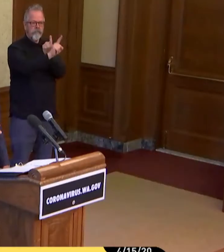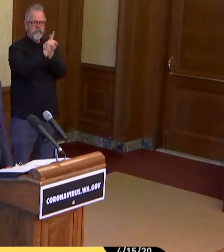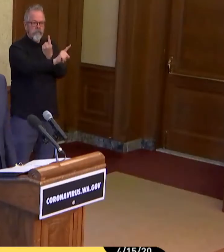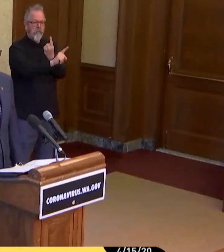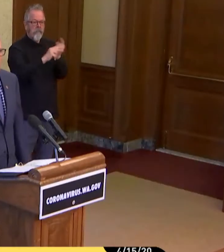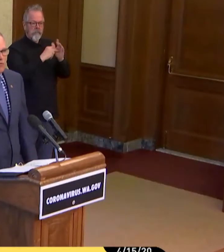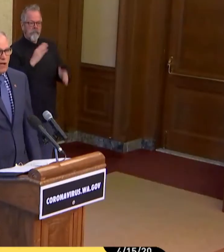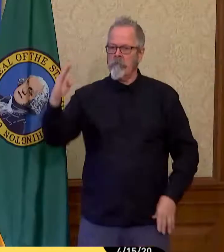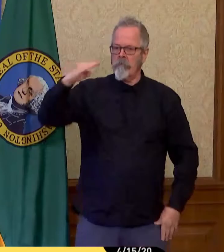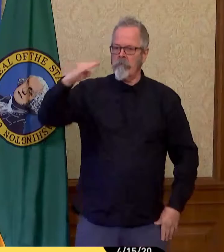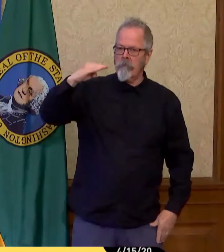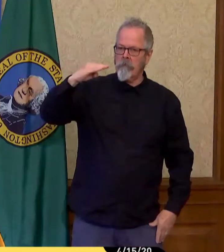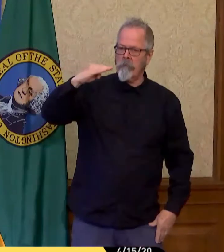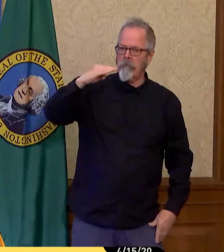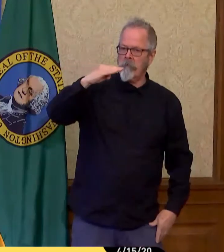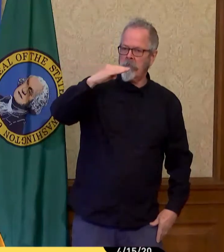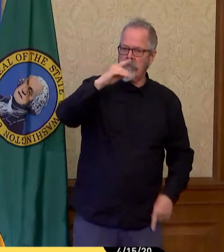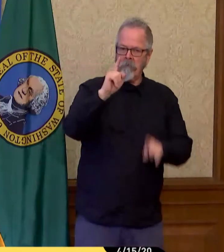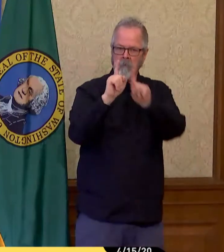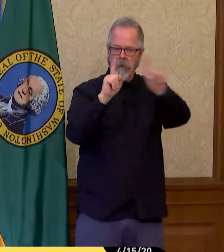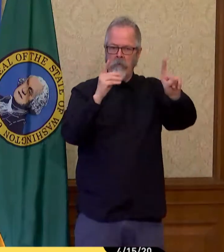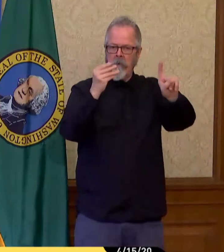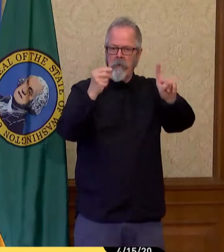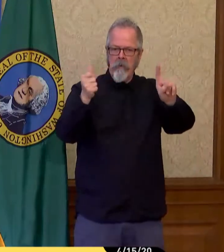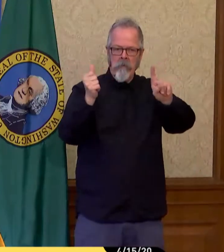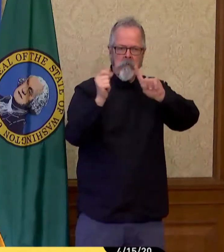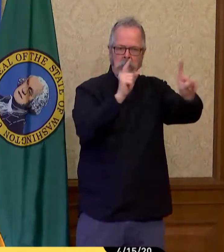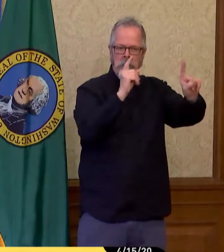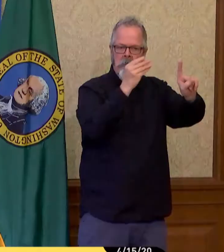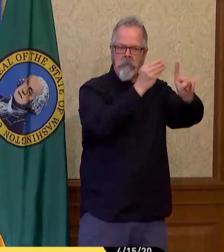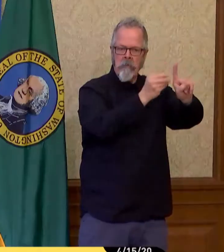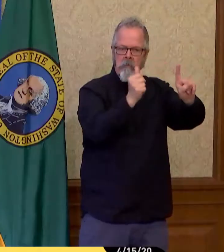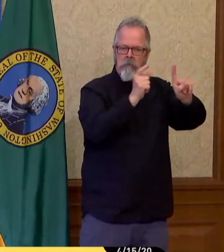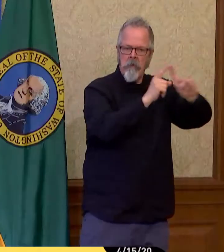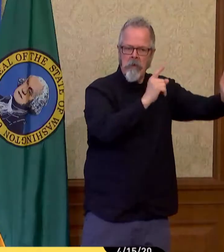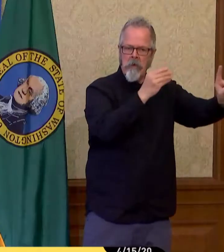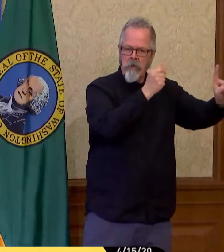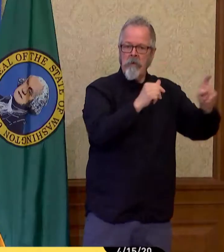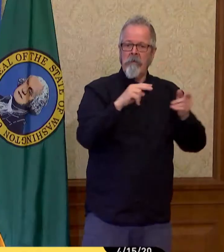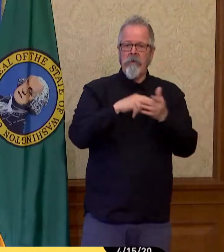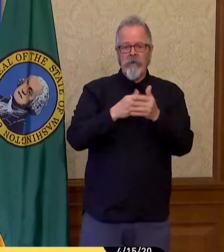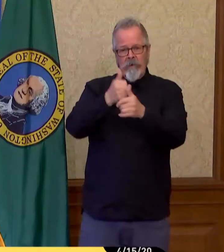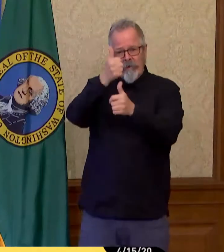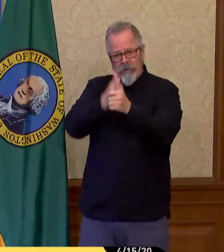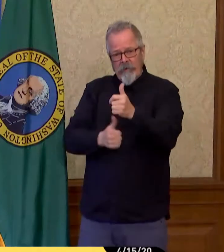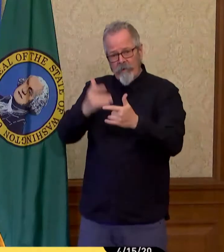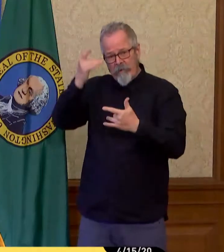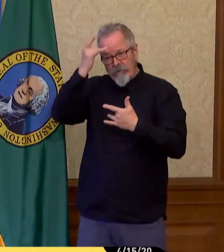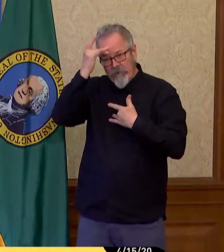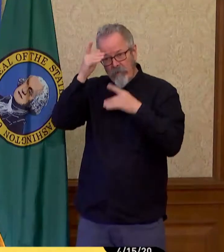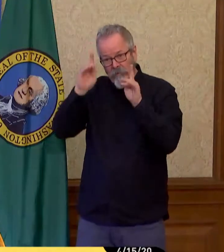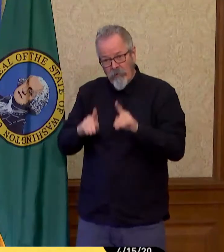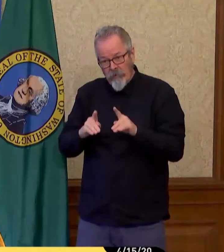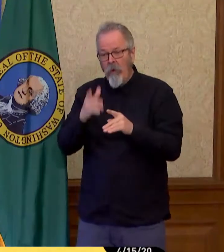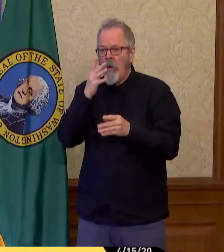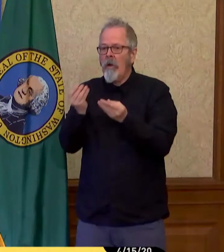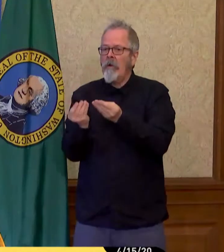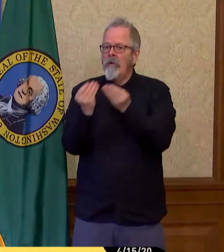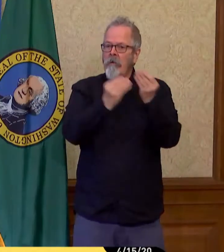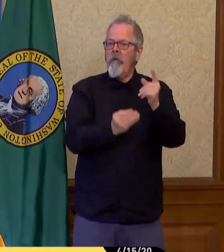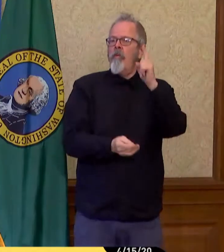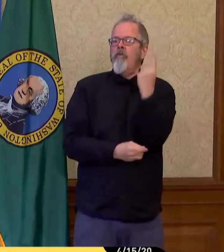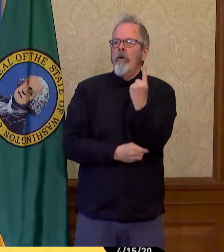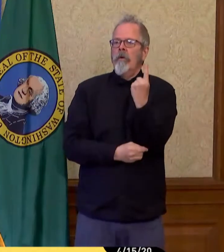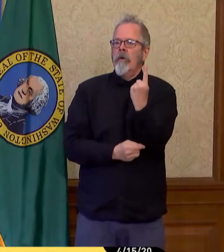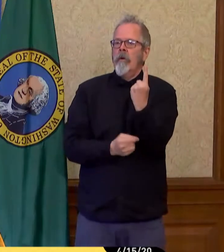infected person, they infect only 1 person instead of 3. So you can see in those 3 counties, we've made some